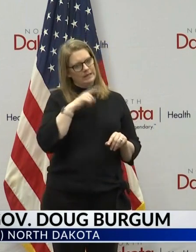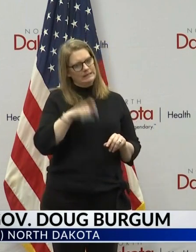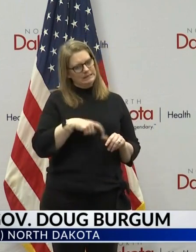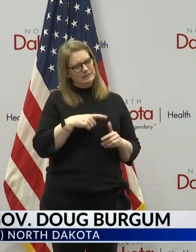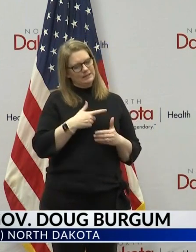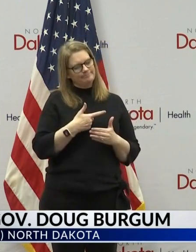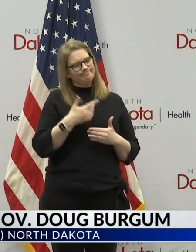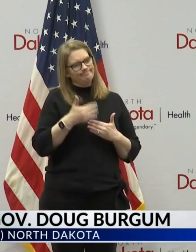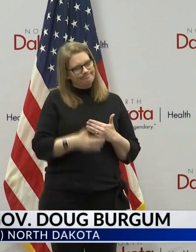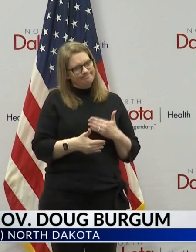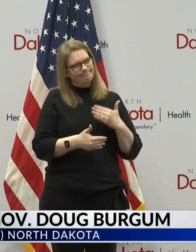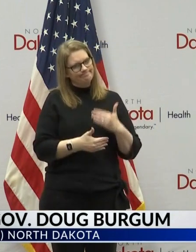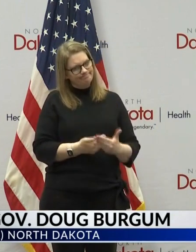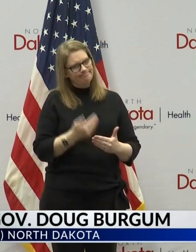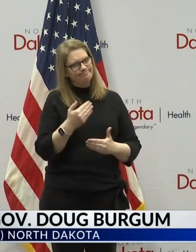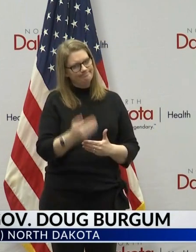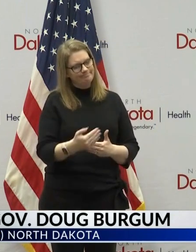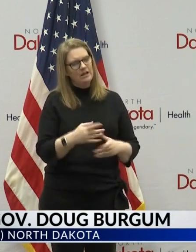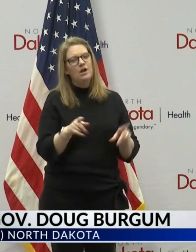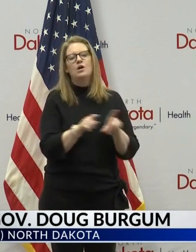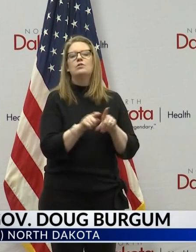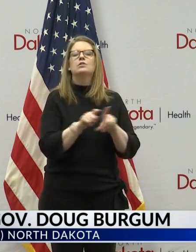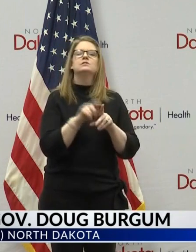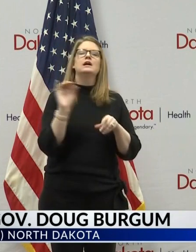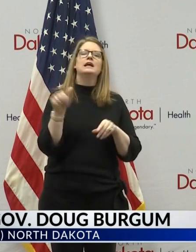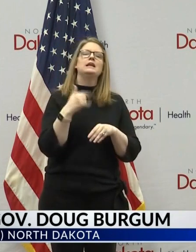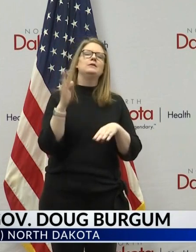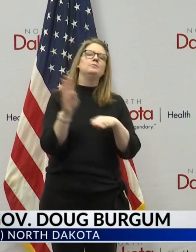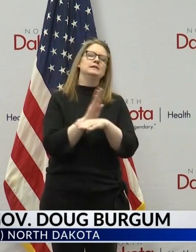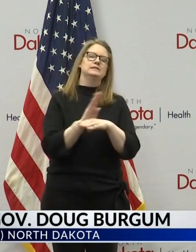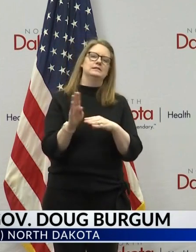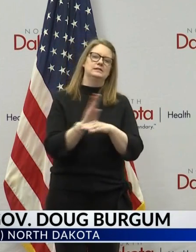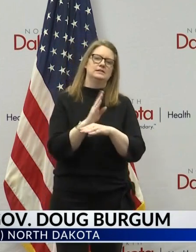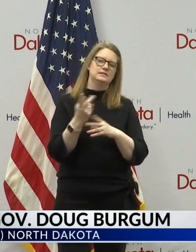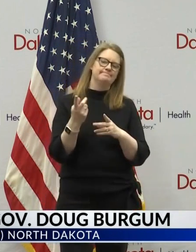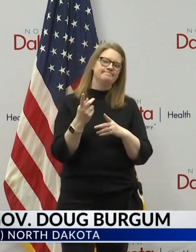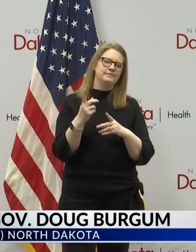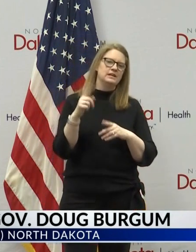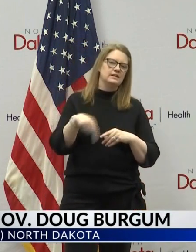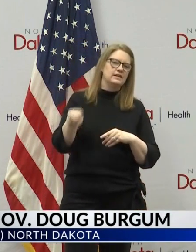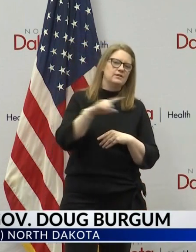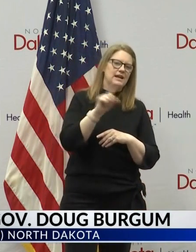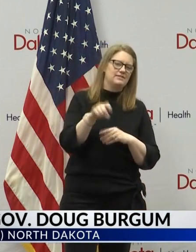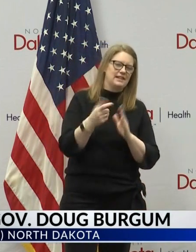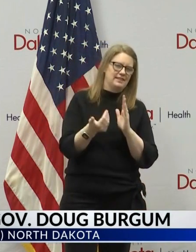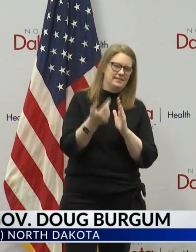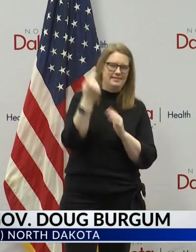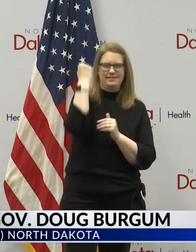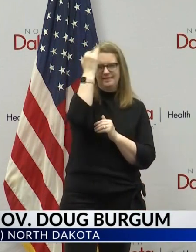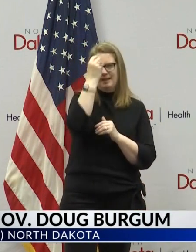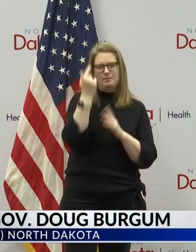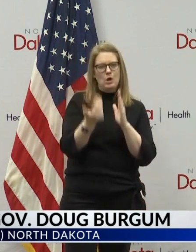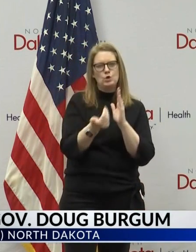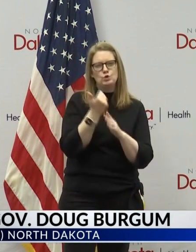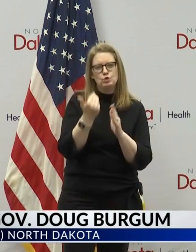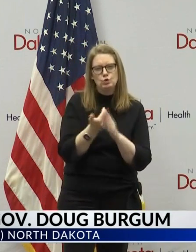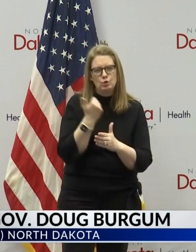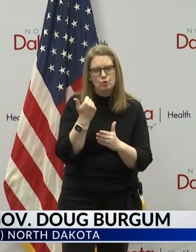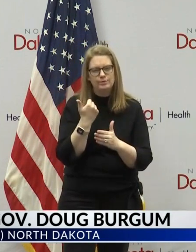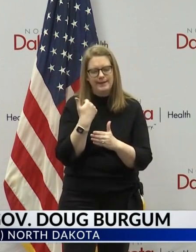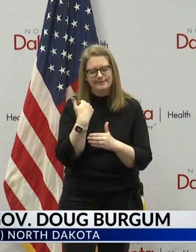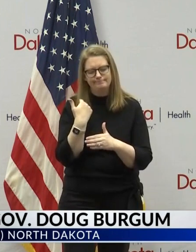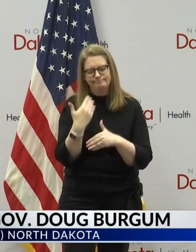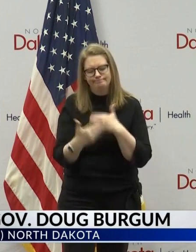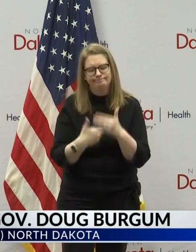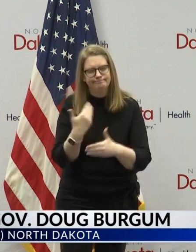to, any businesses that would be part of reopening would have to think about new standard operating procedures going